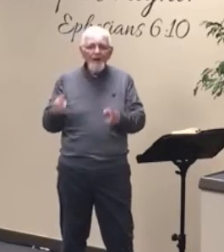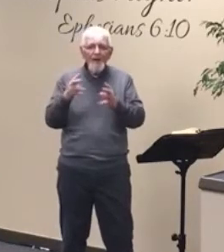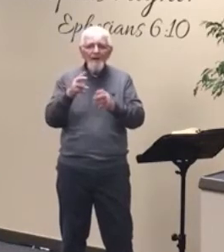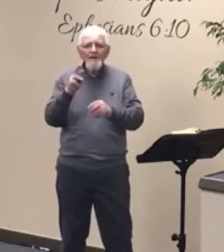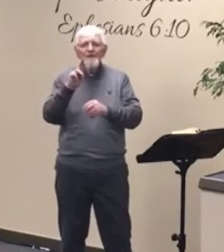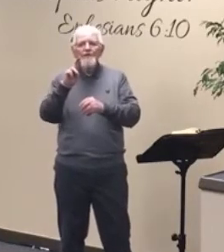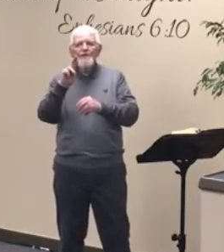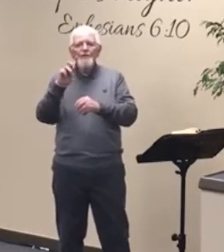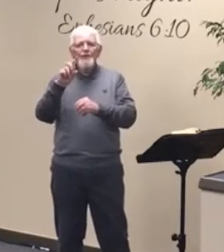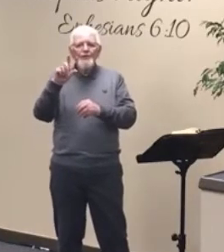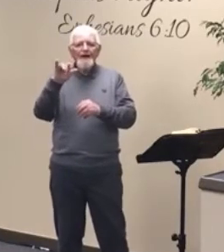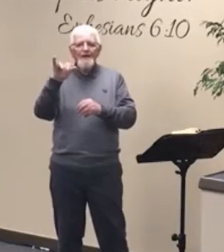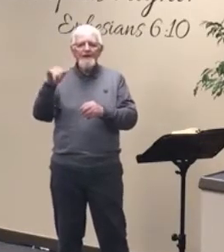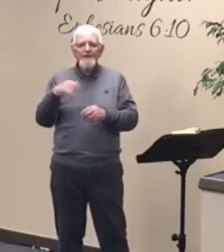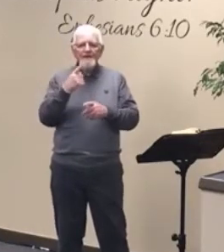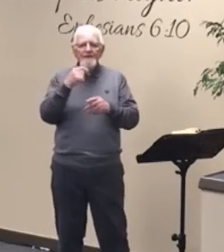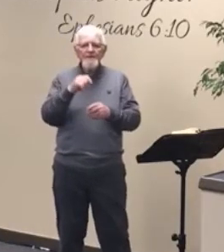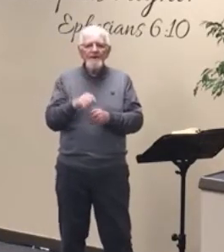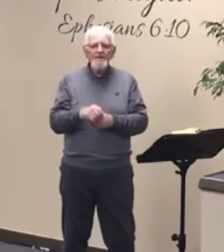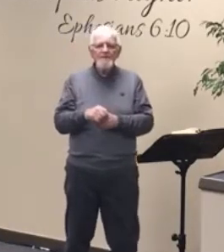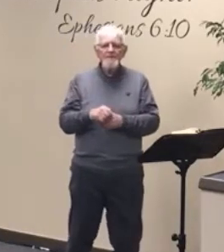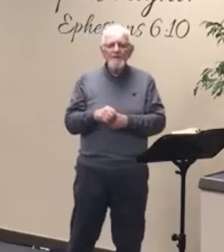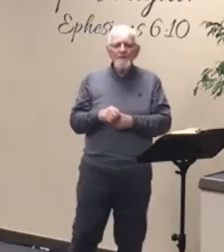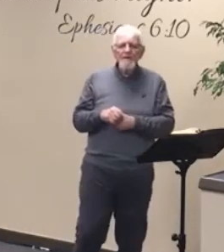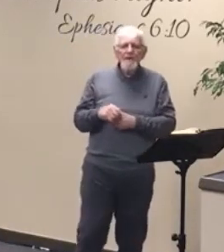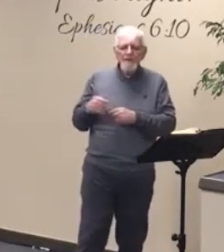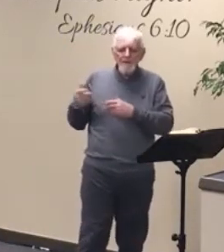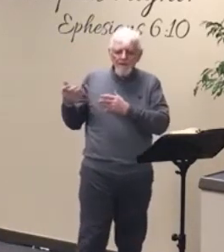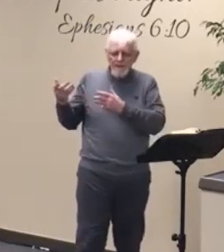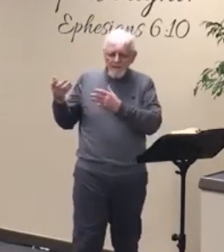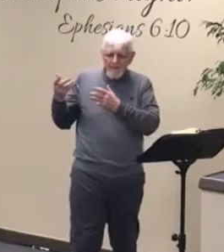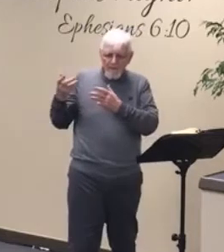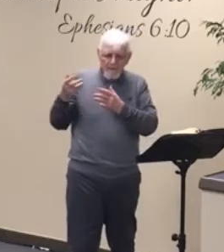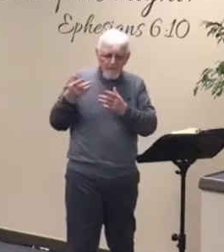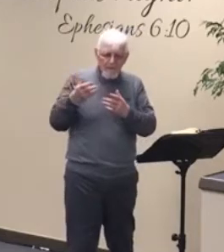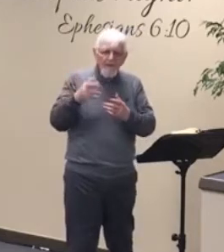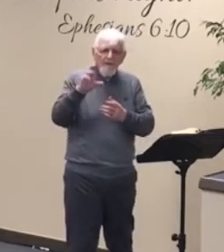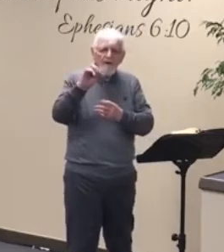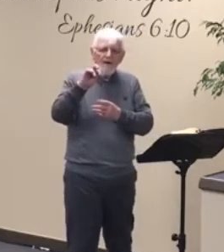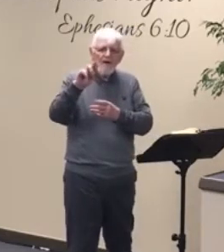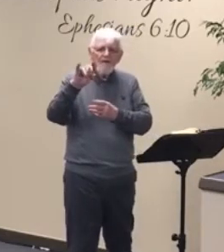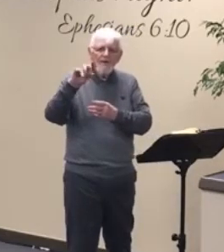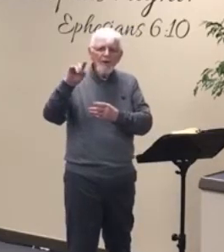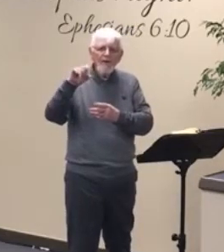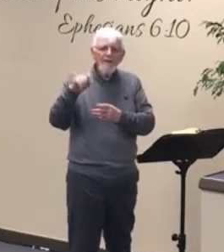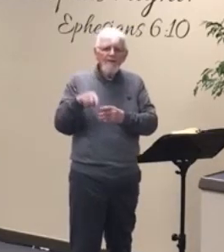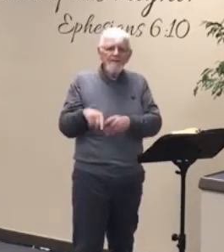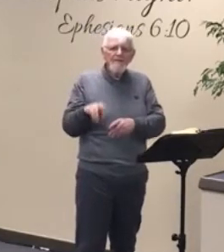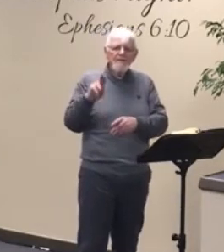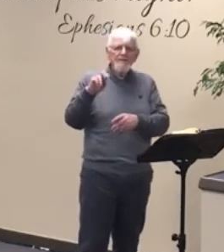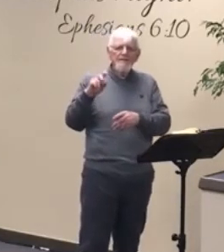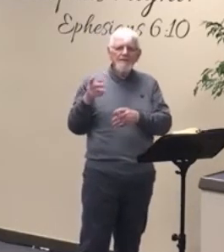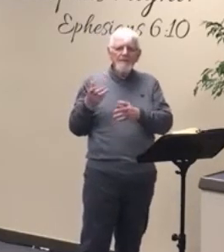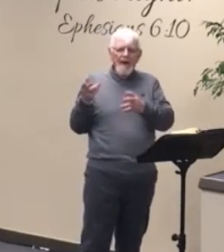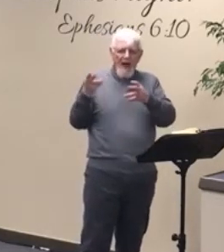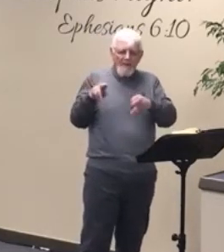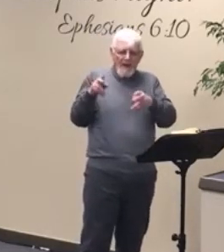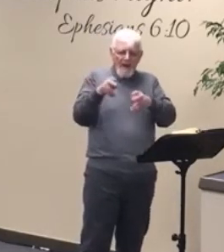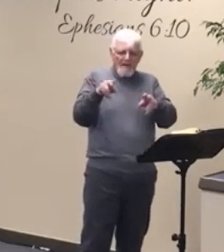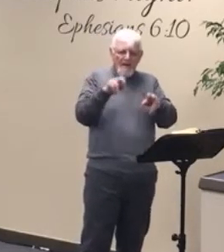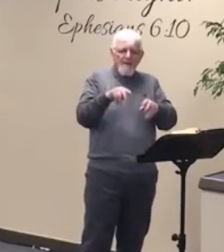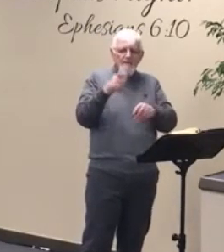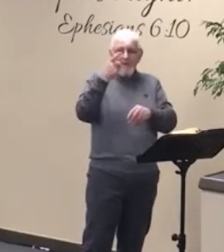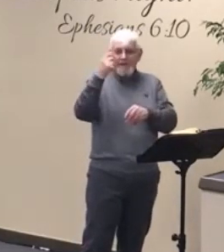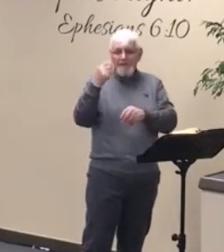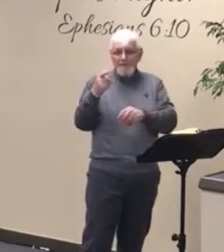real life, reality says there are consequences for your actions and you will have to deal within the framework of reality. So Isaac, this is nonsense. Why are you